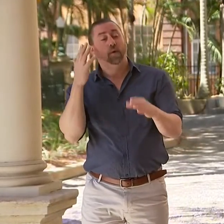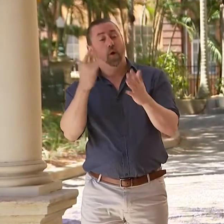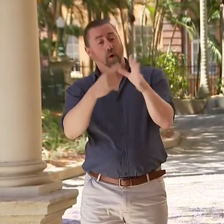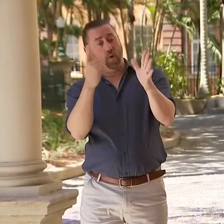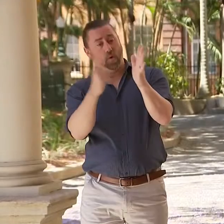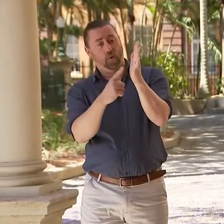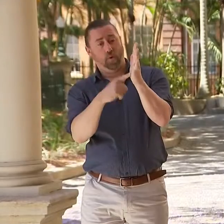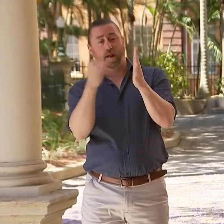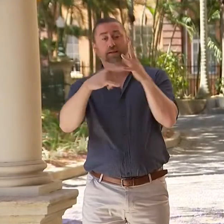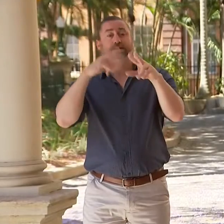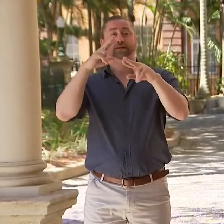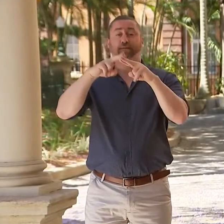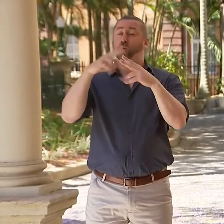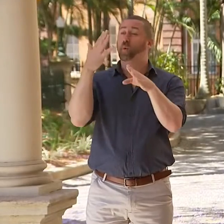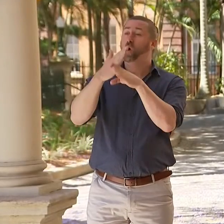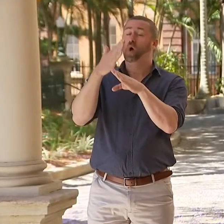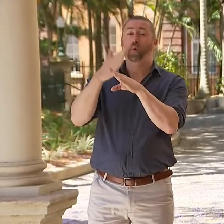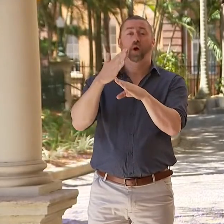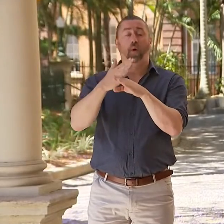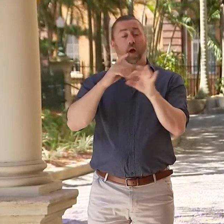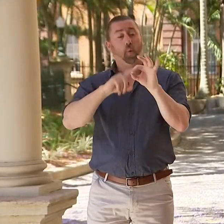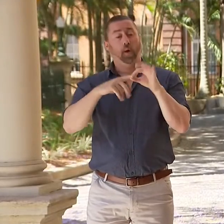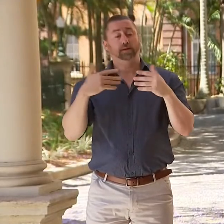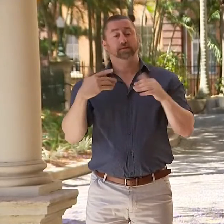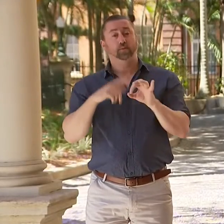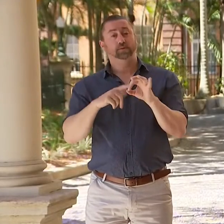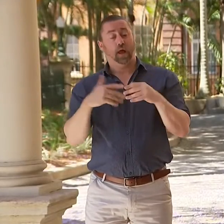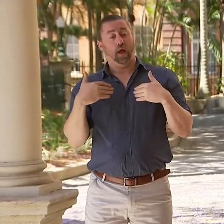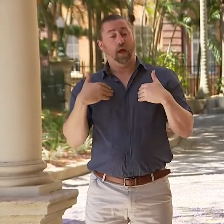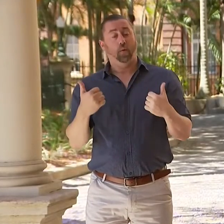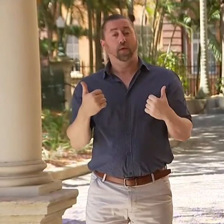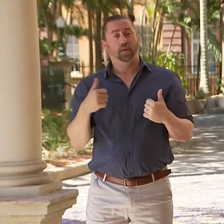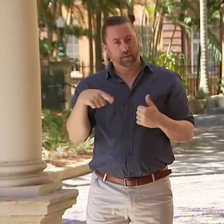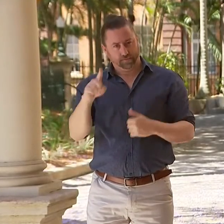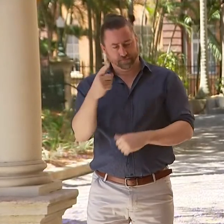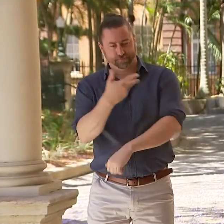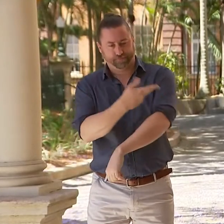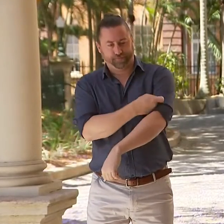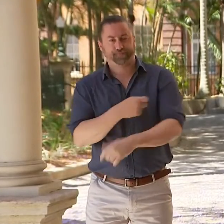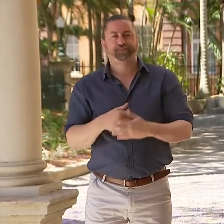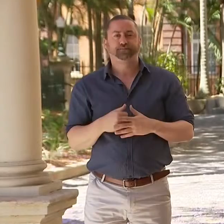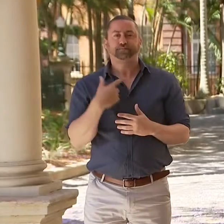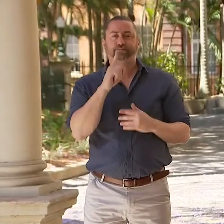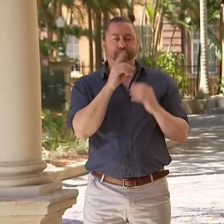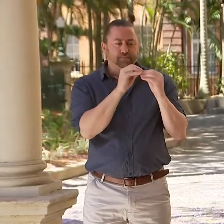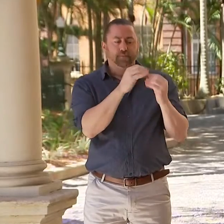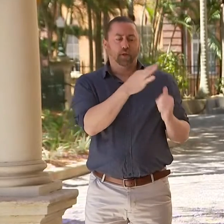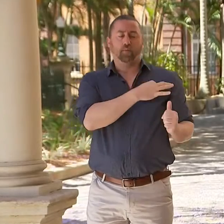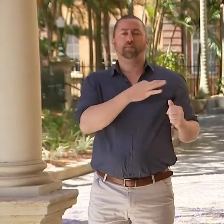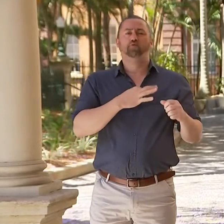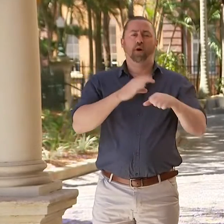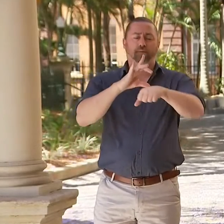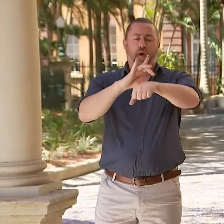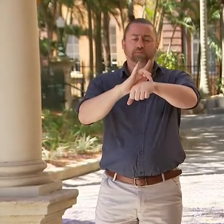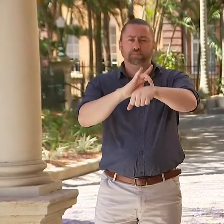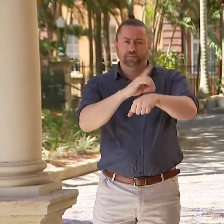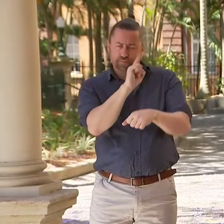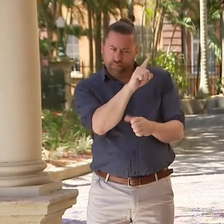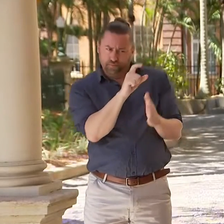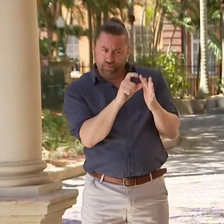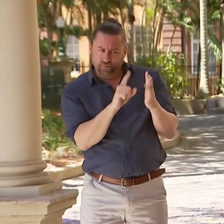staff working in Queensland Health hospitals. We're currently working with the private sector, what will happen there, and